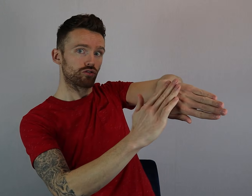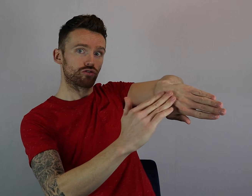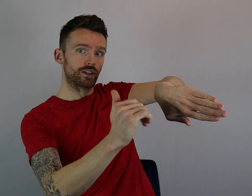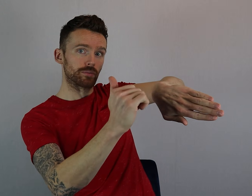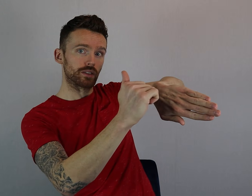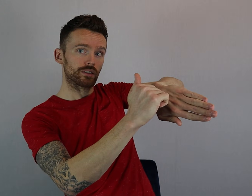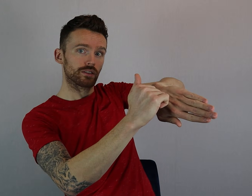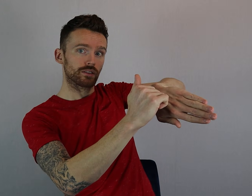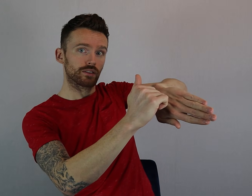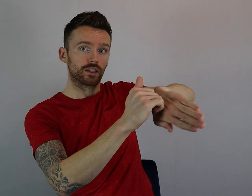Christmas.